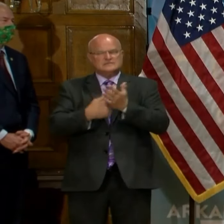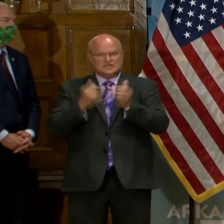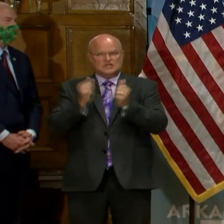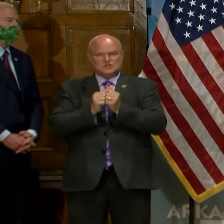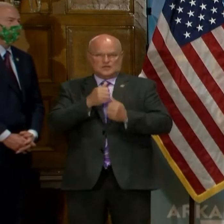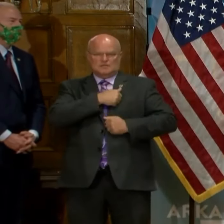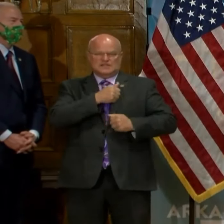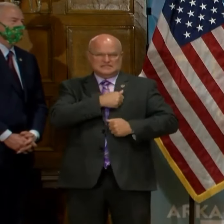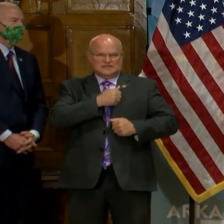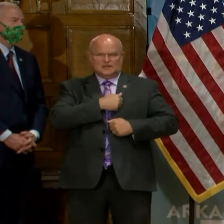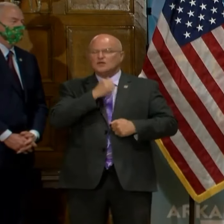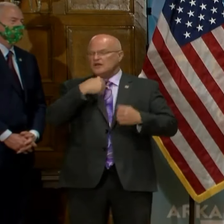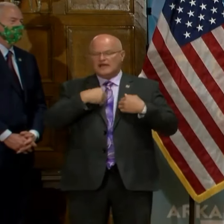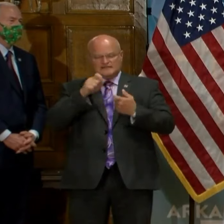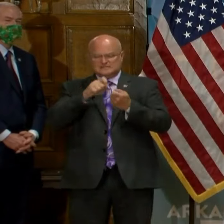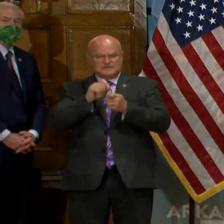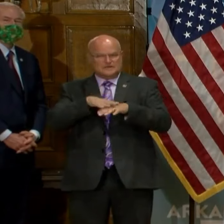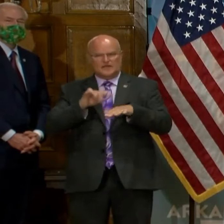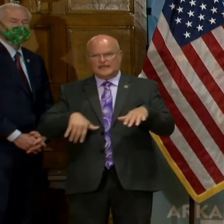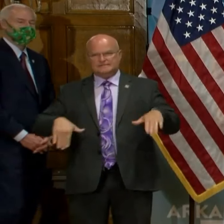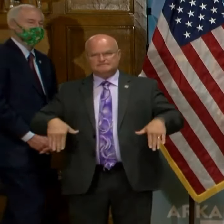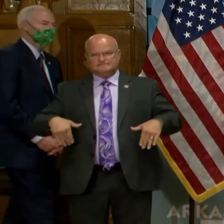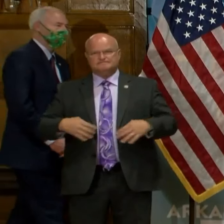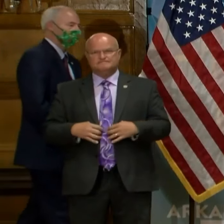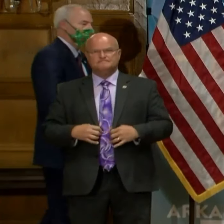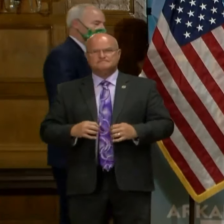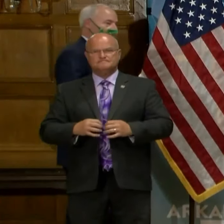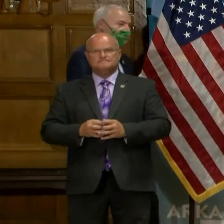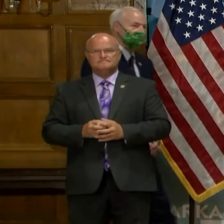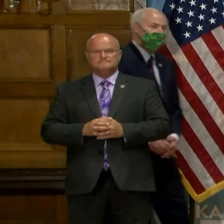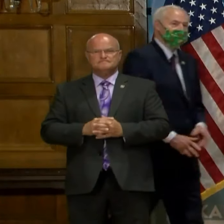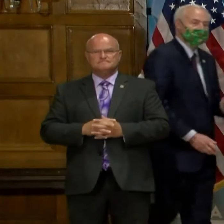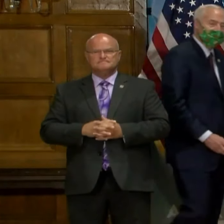with the military. We don't have the specifics on that.